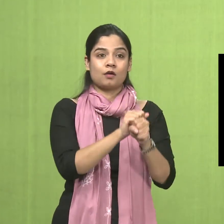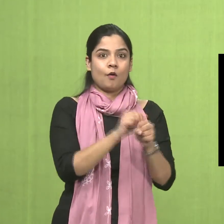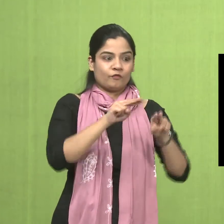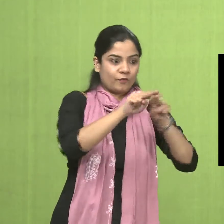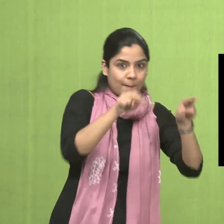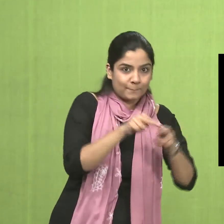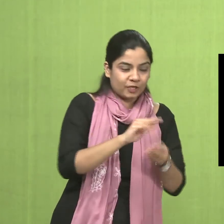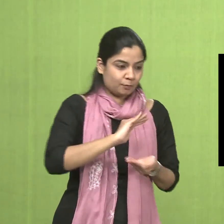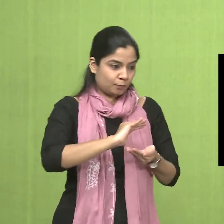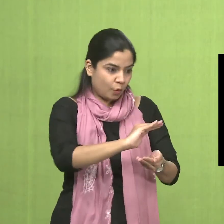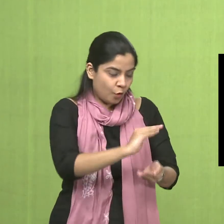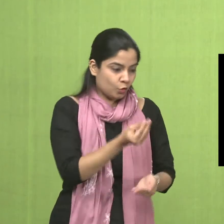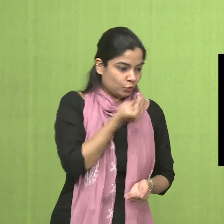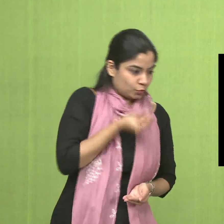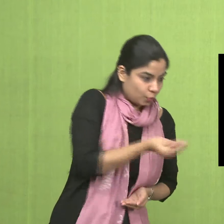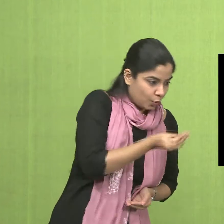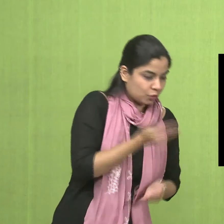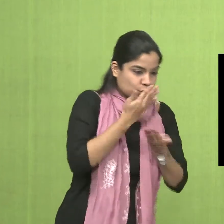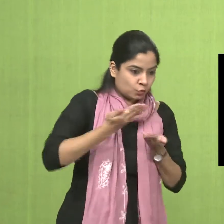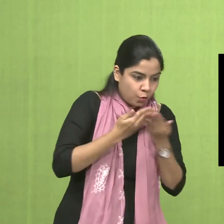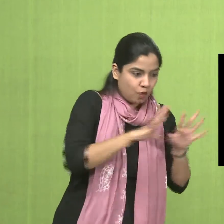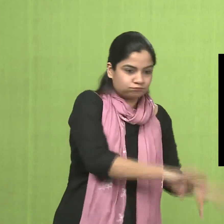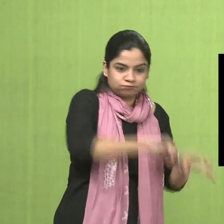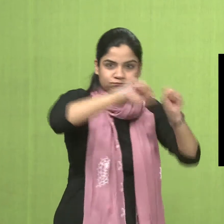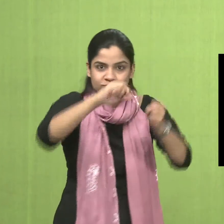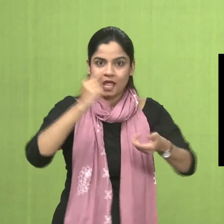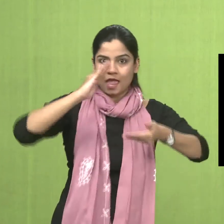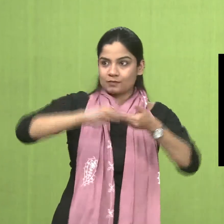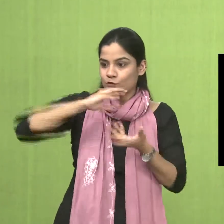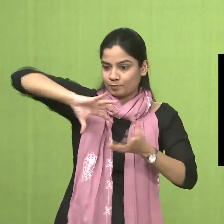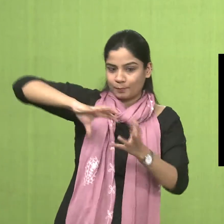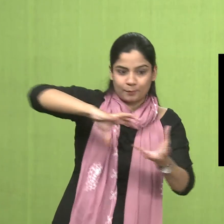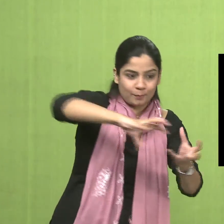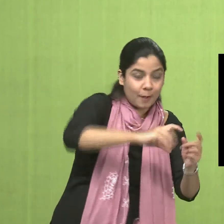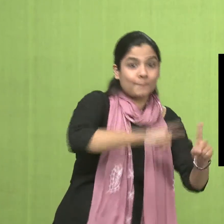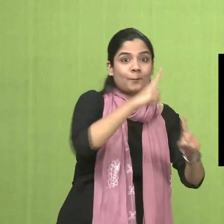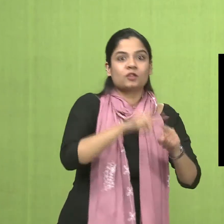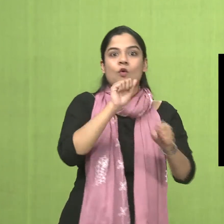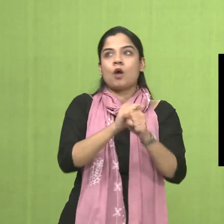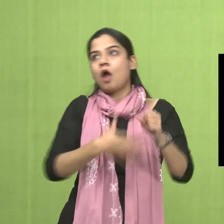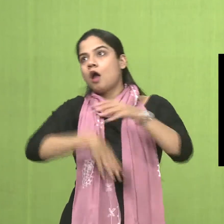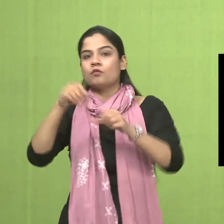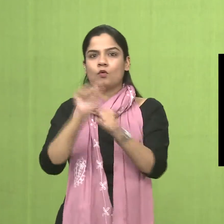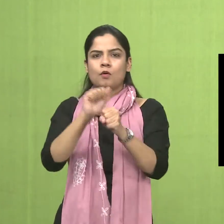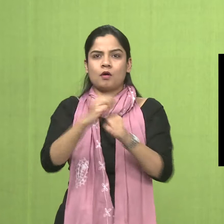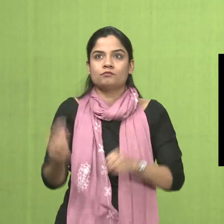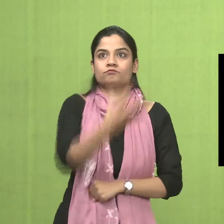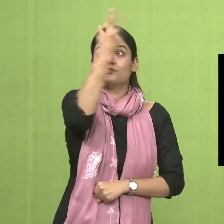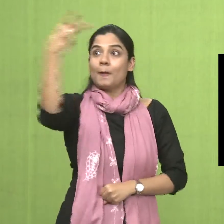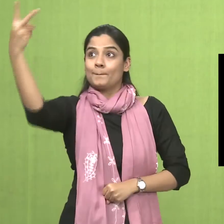Radha takes care of her family, children, everyone, makes food of the house and also goes out and does